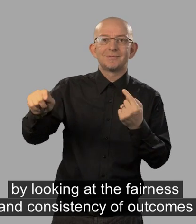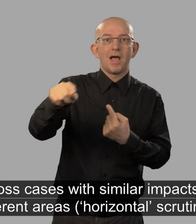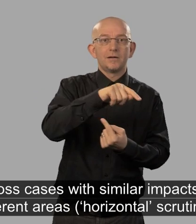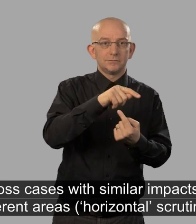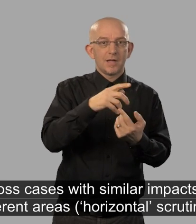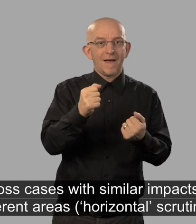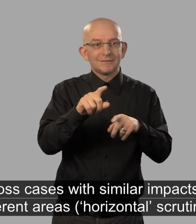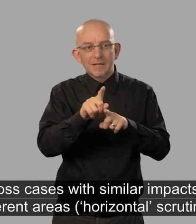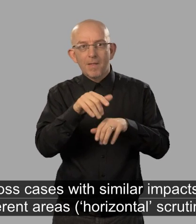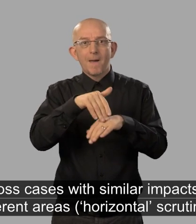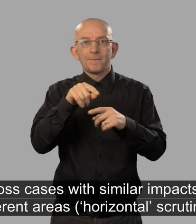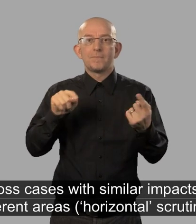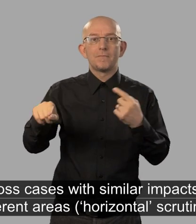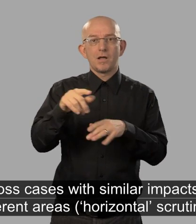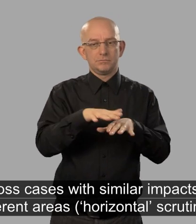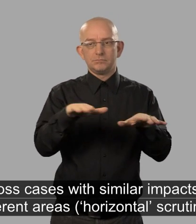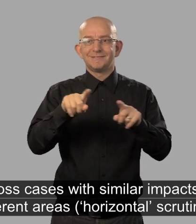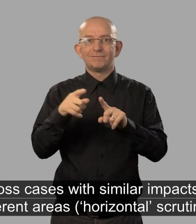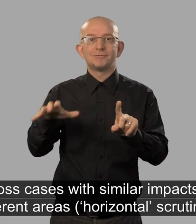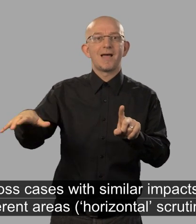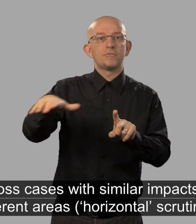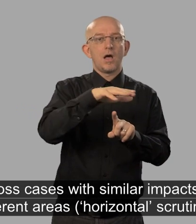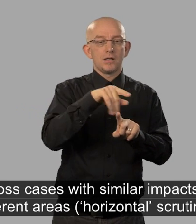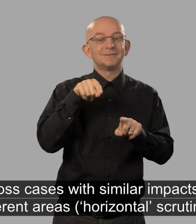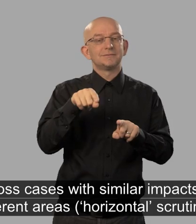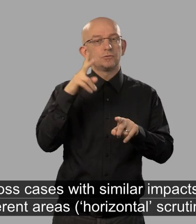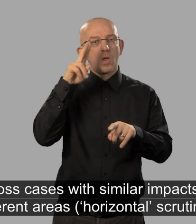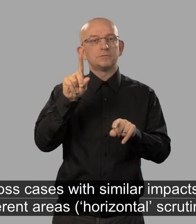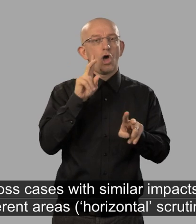in different areas, horizontal scrutiny.